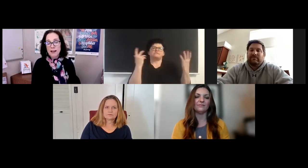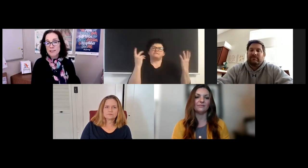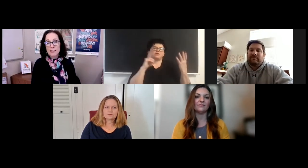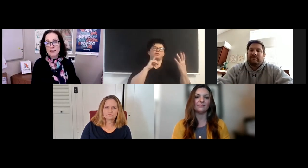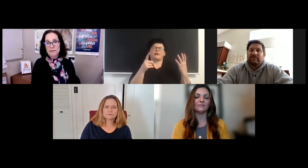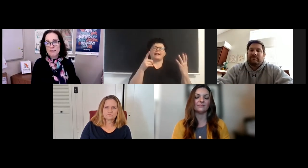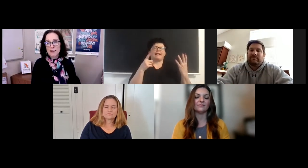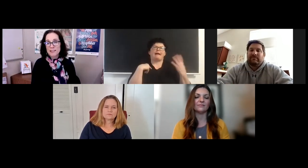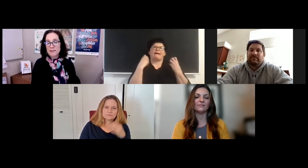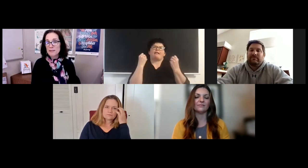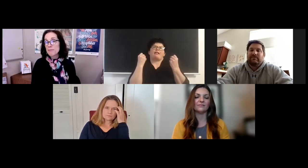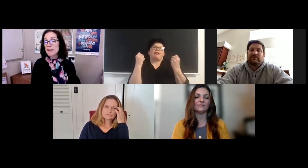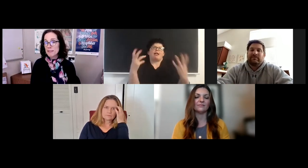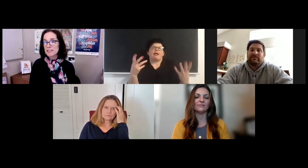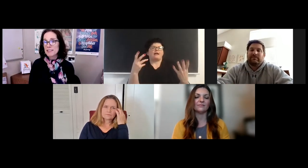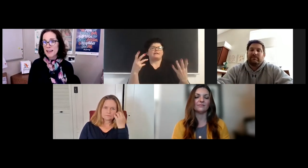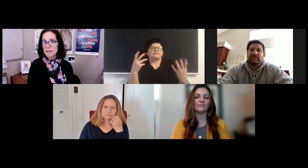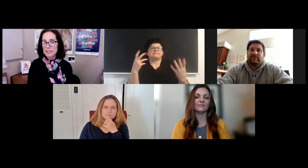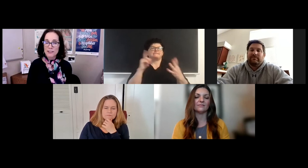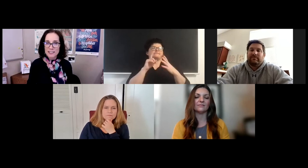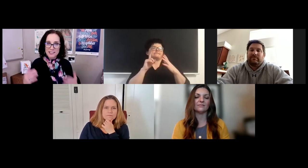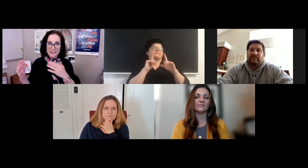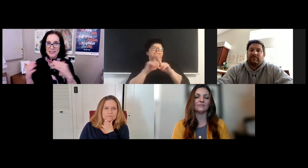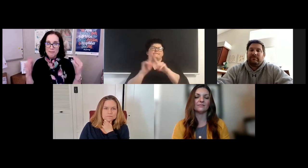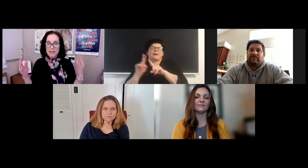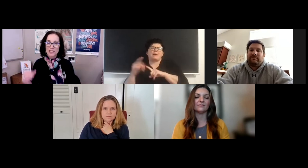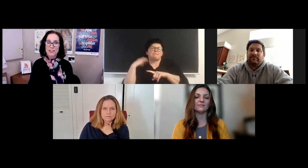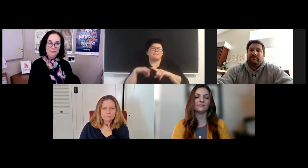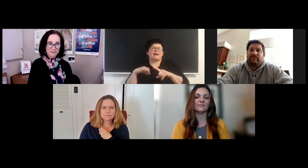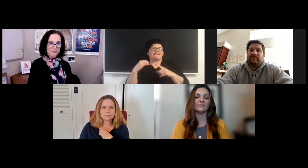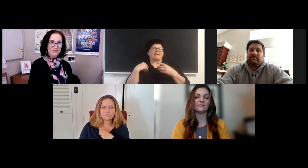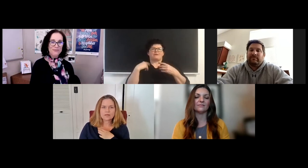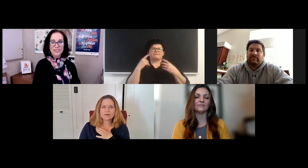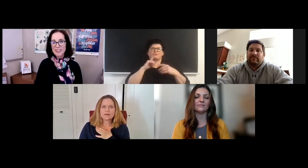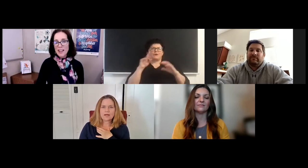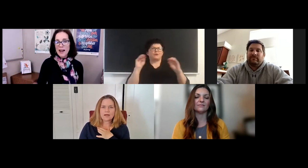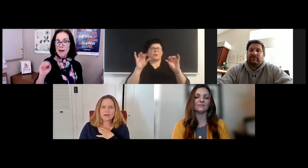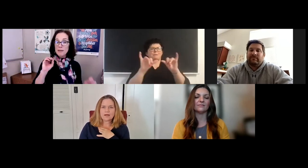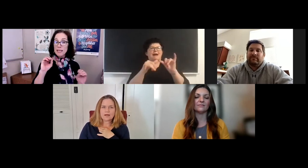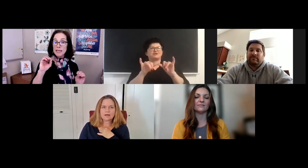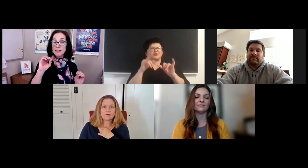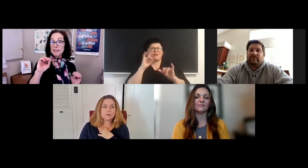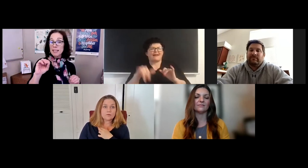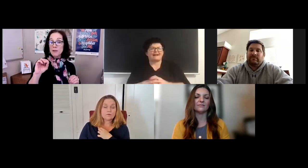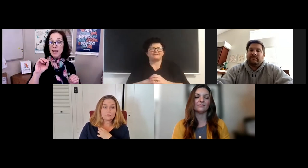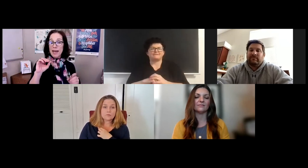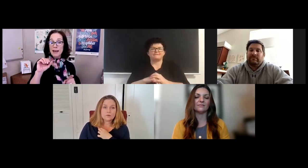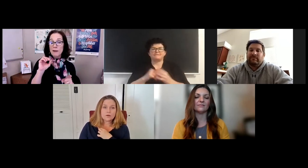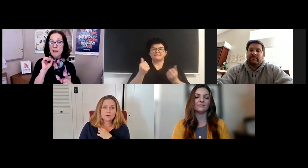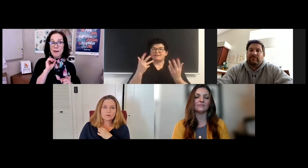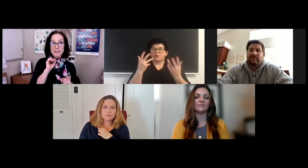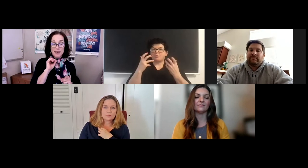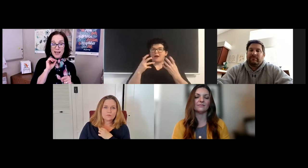There's just lots of benefits that we don't necessarily measure. Yeah. Anything you want to